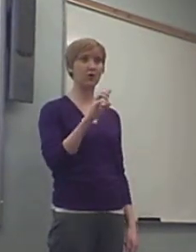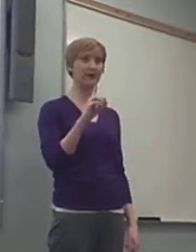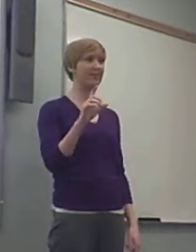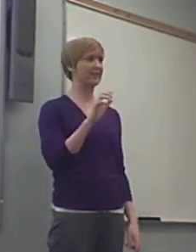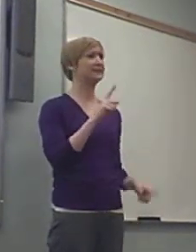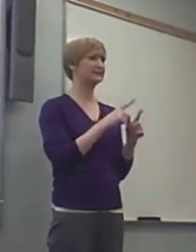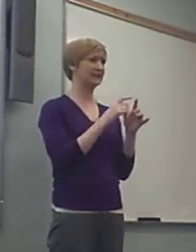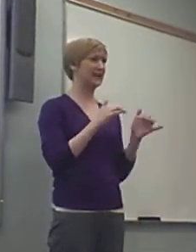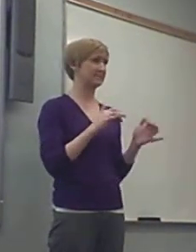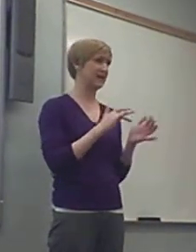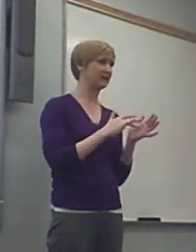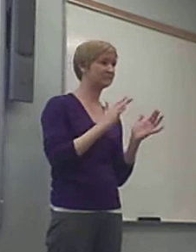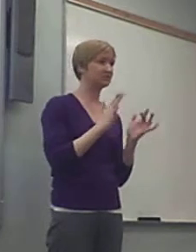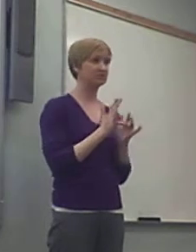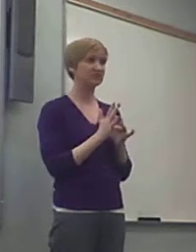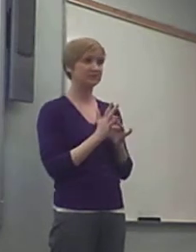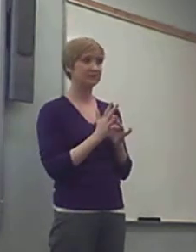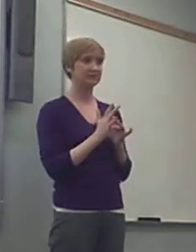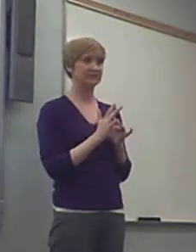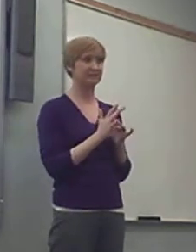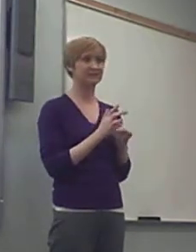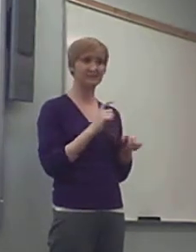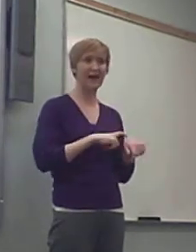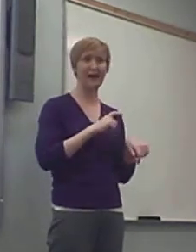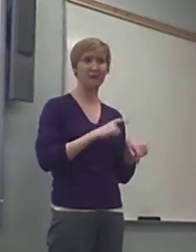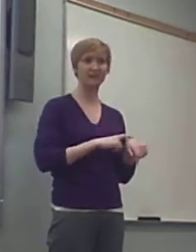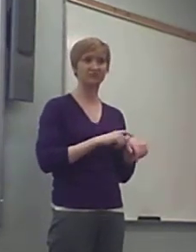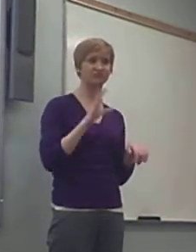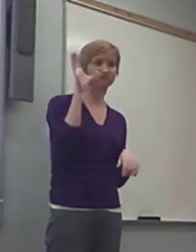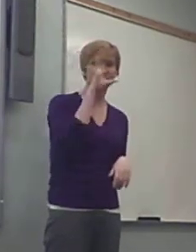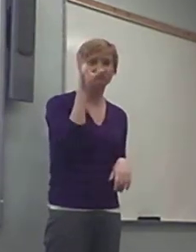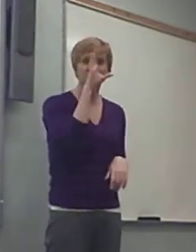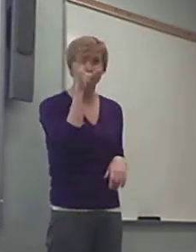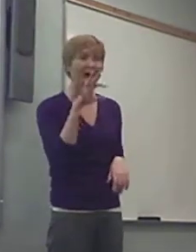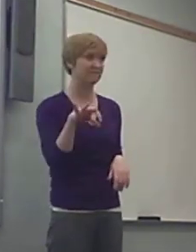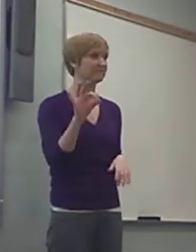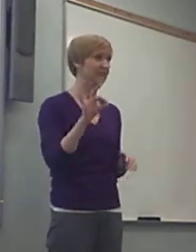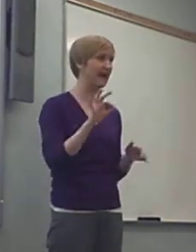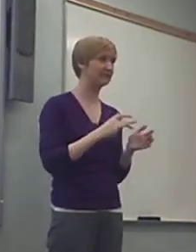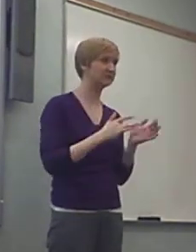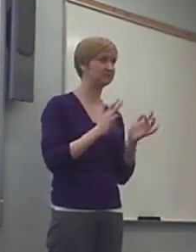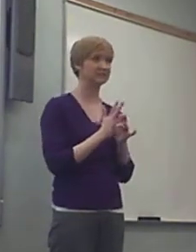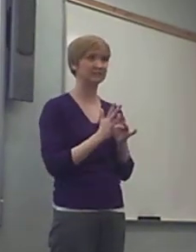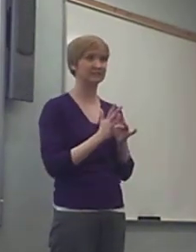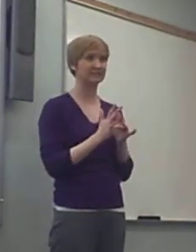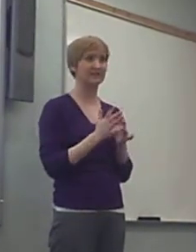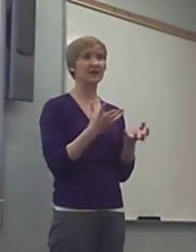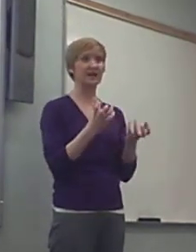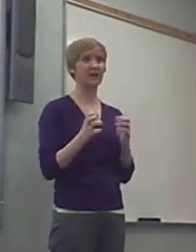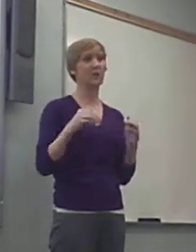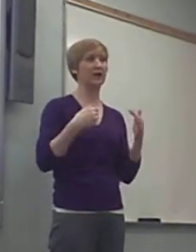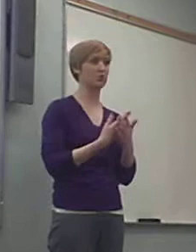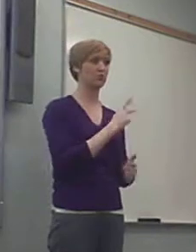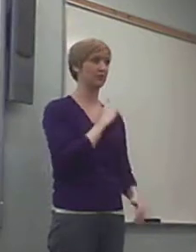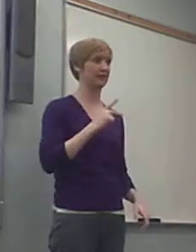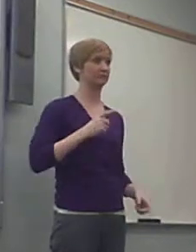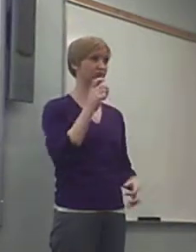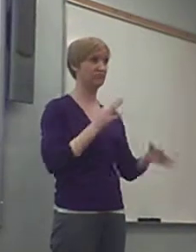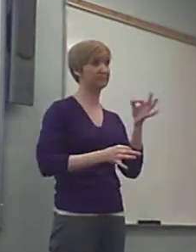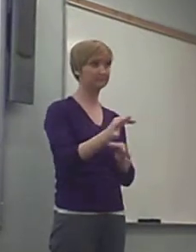he was looking for Jesus to, get him out of the picture because he didn't want a new king coming in. Then there's this other Herod that's much later,